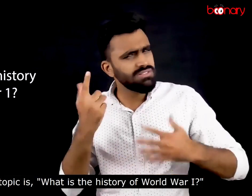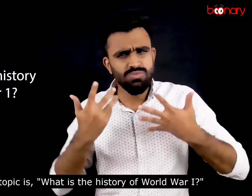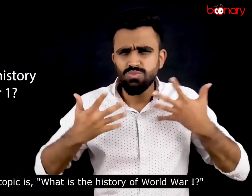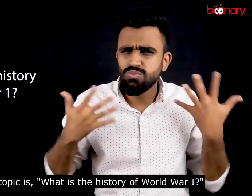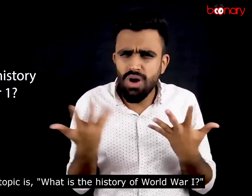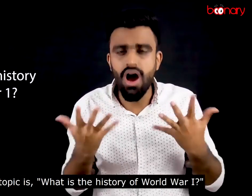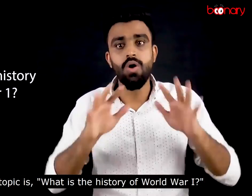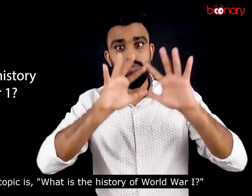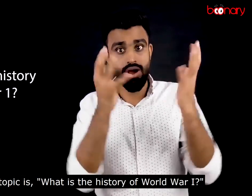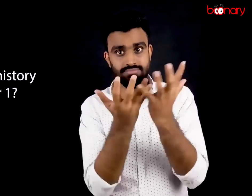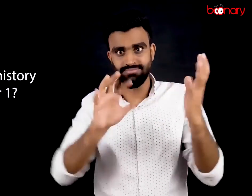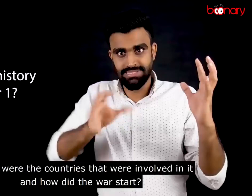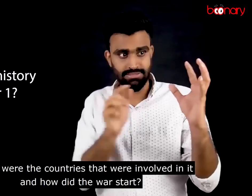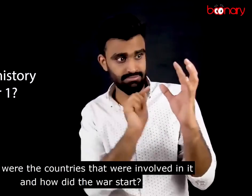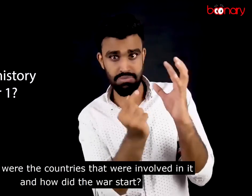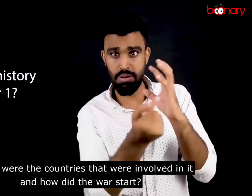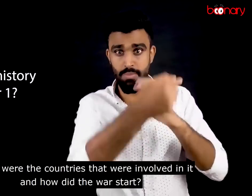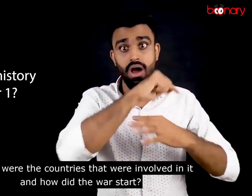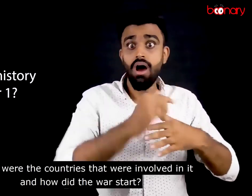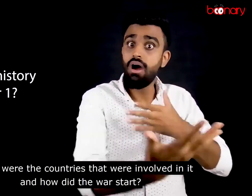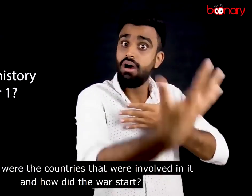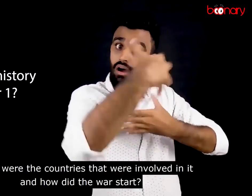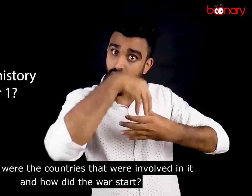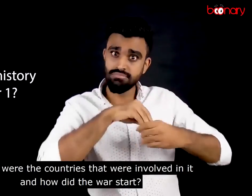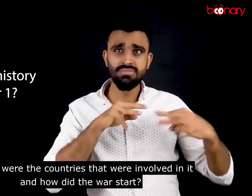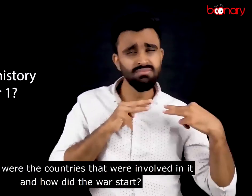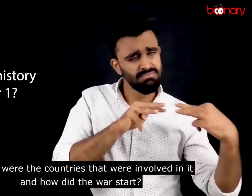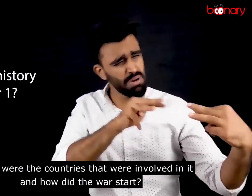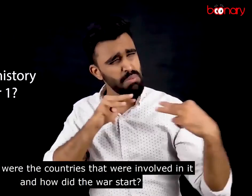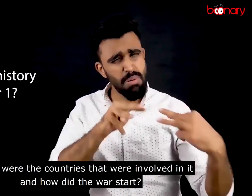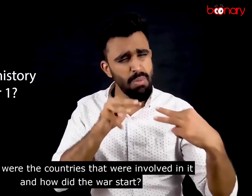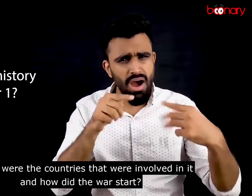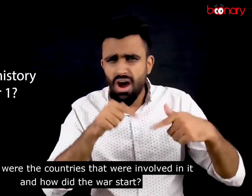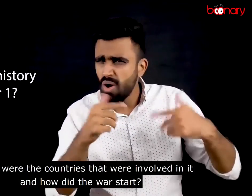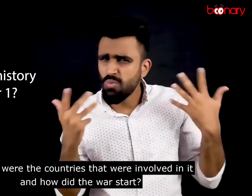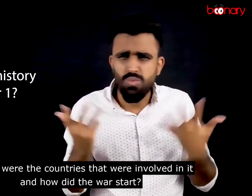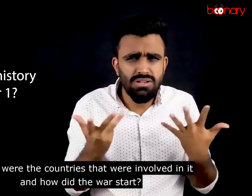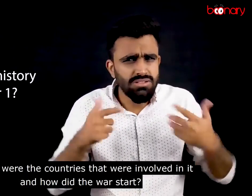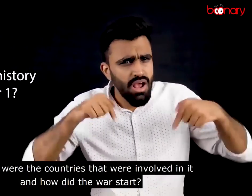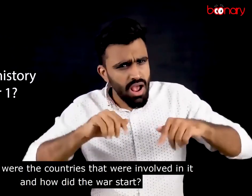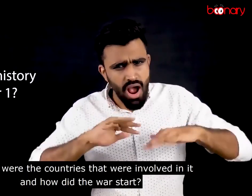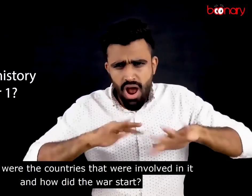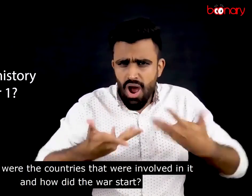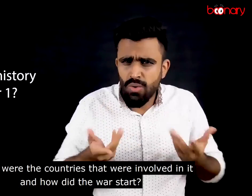World War? Which were the countries that were involved in it? And how did the war